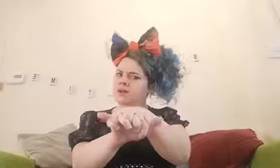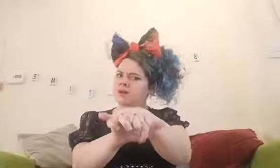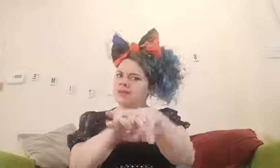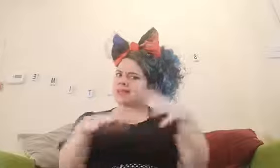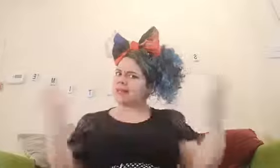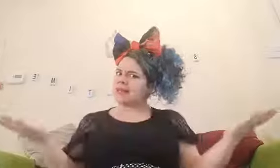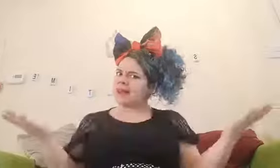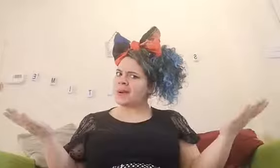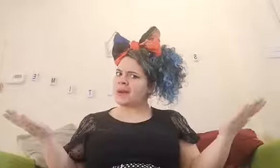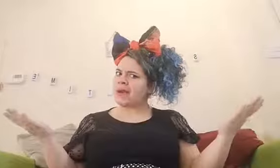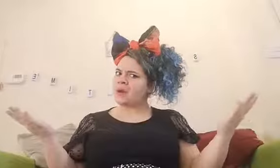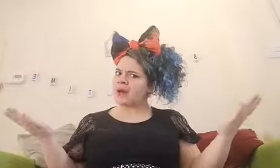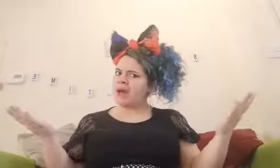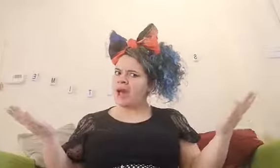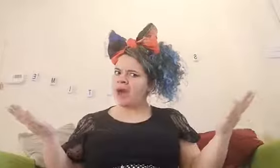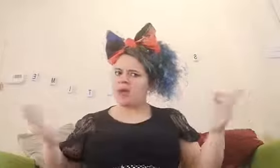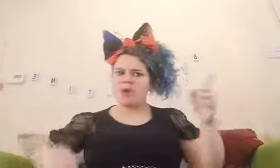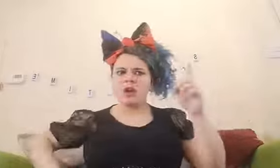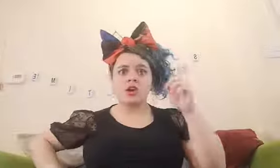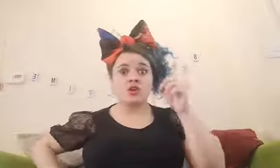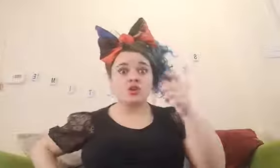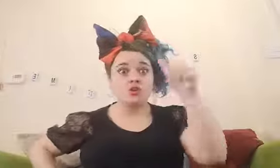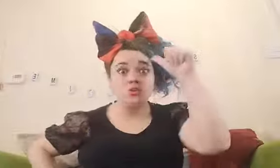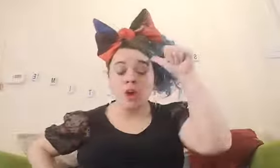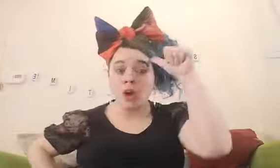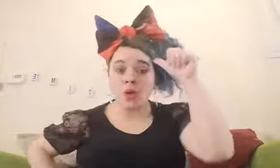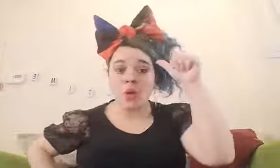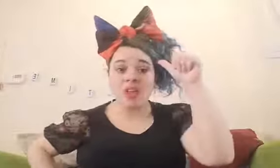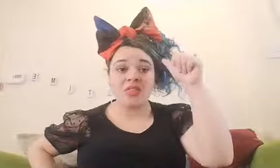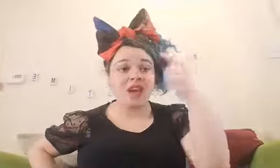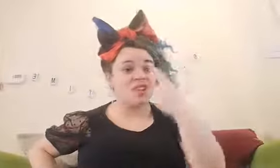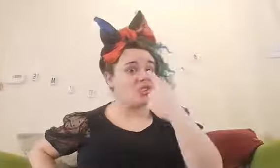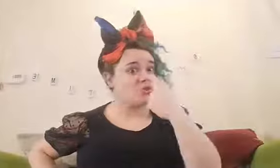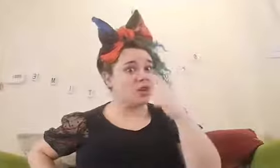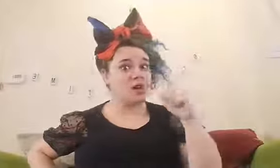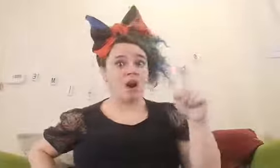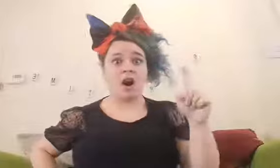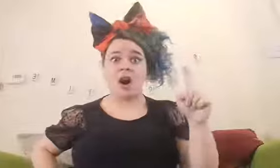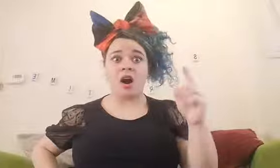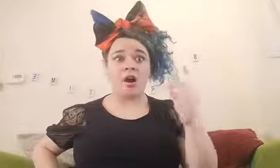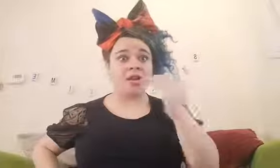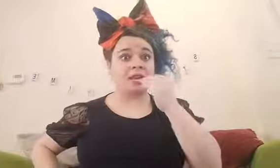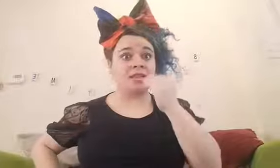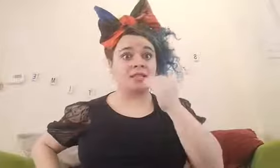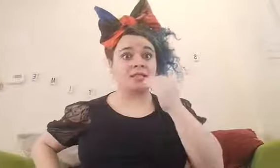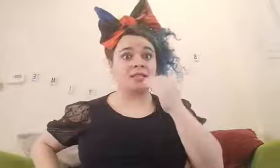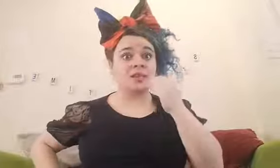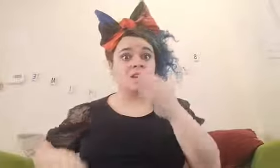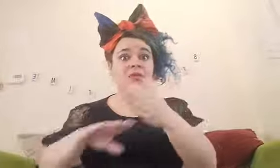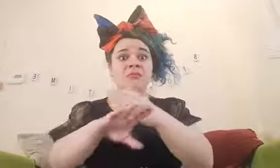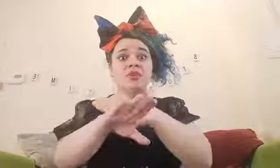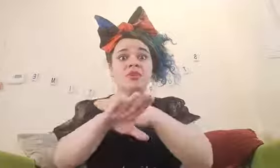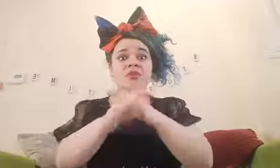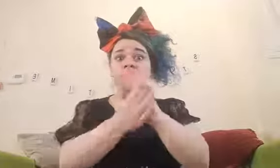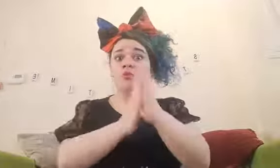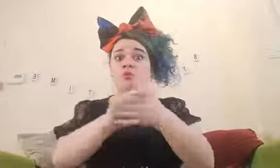Turtle, now, you know that you can't eat before you've